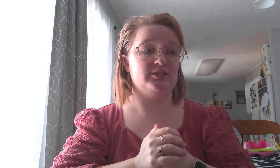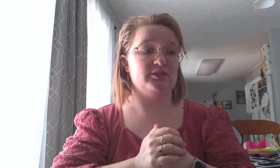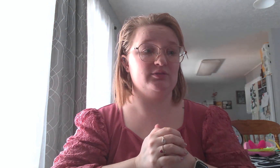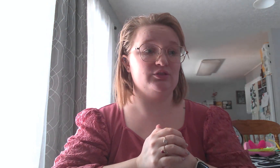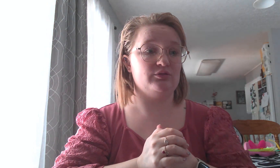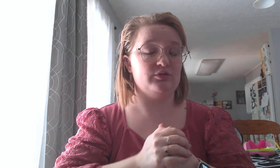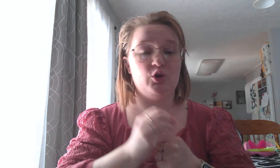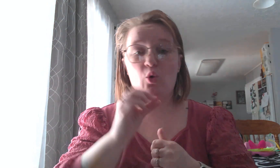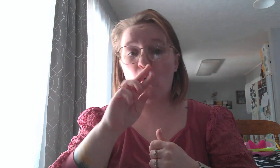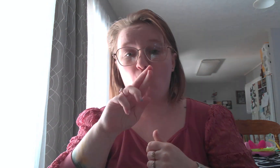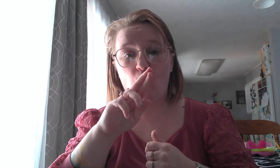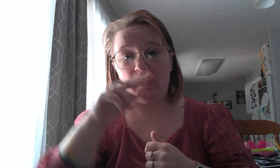hearing student